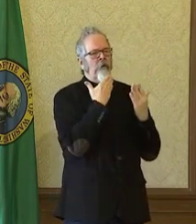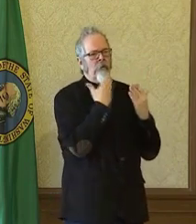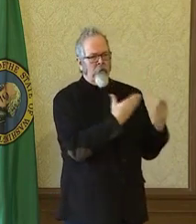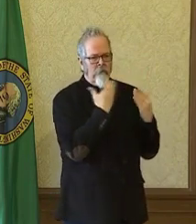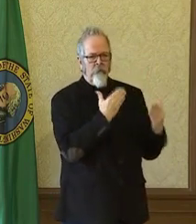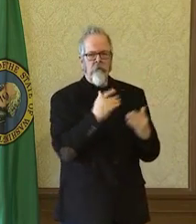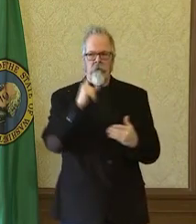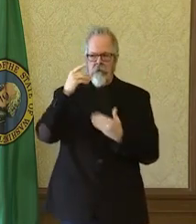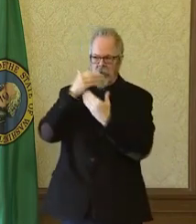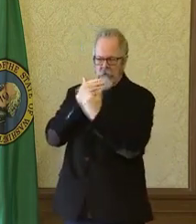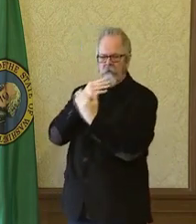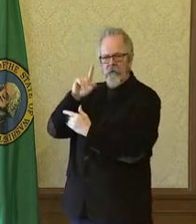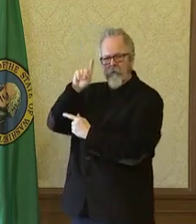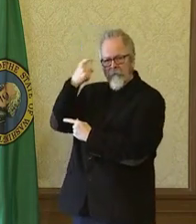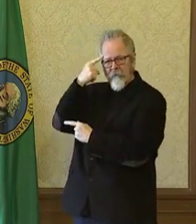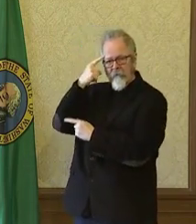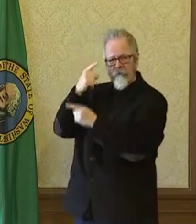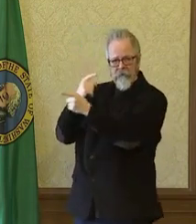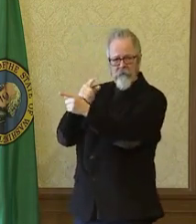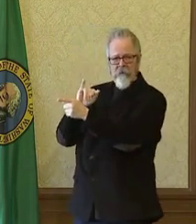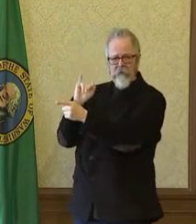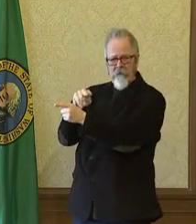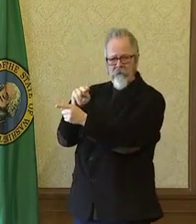Toshiko now has a few remarks.